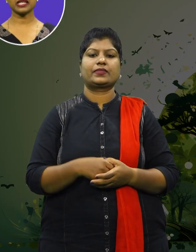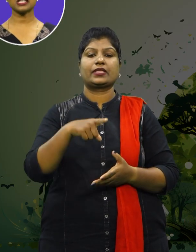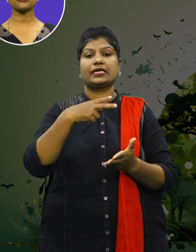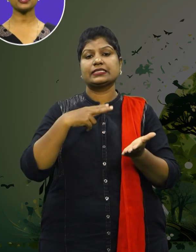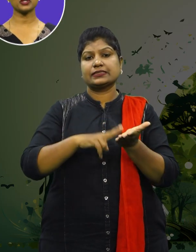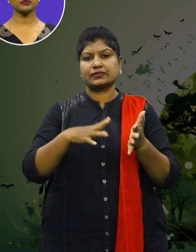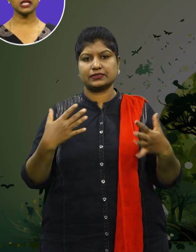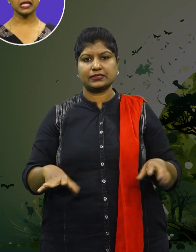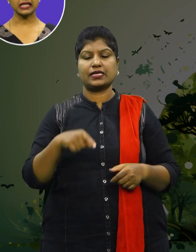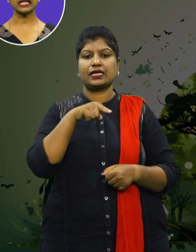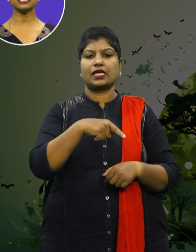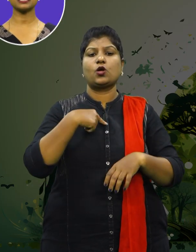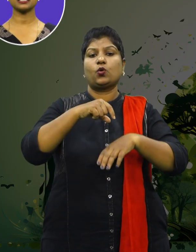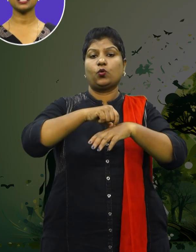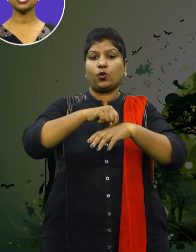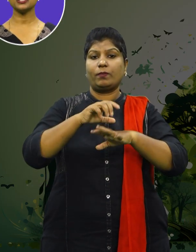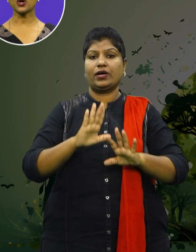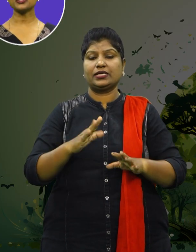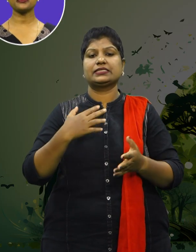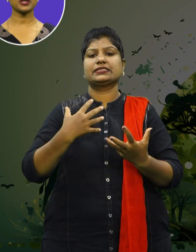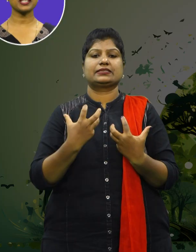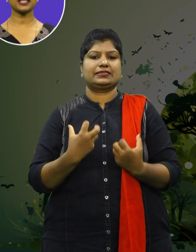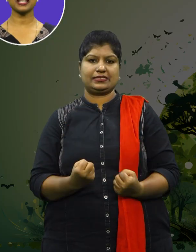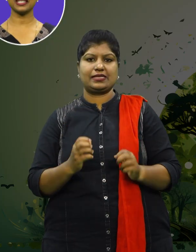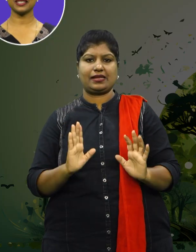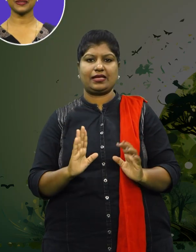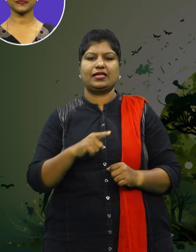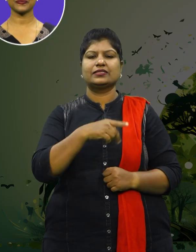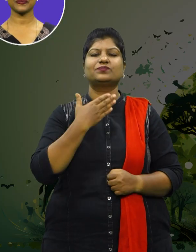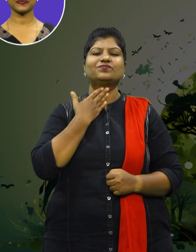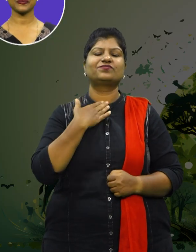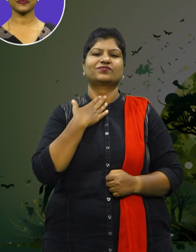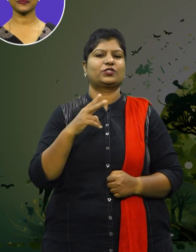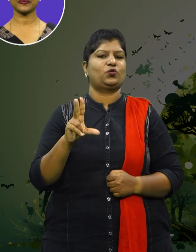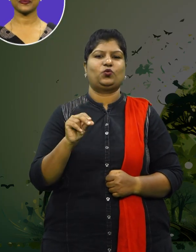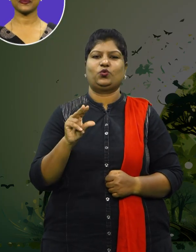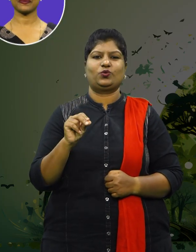Nature is for humans' need, not for his greed.